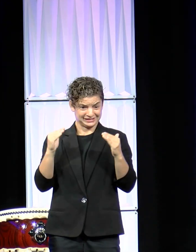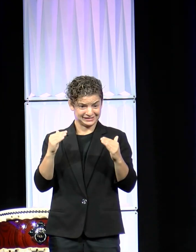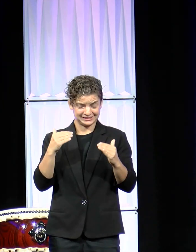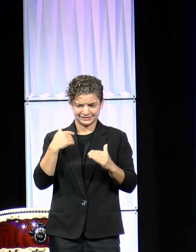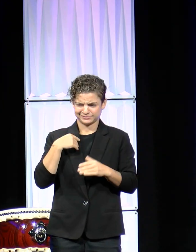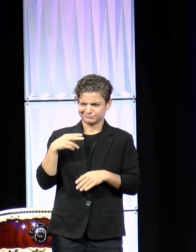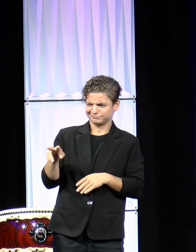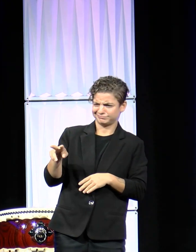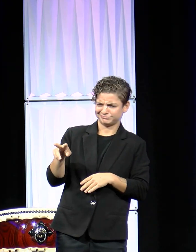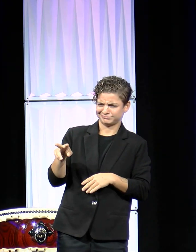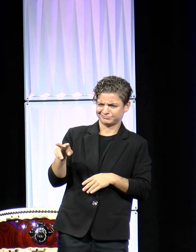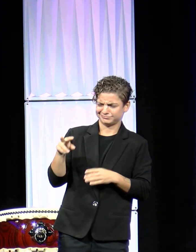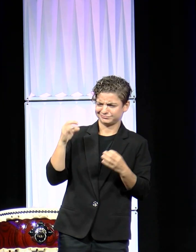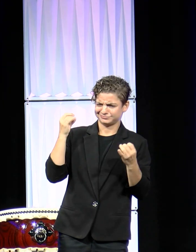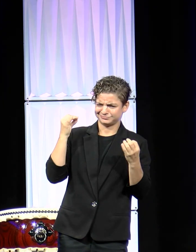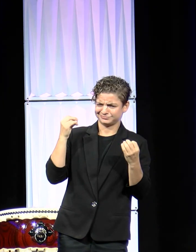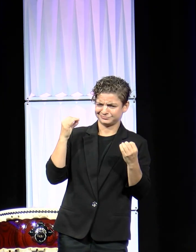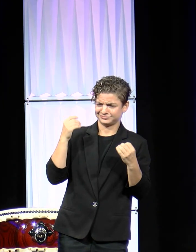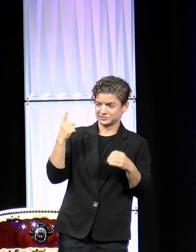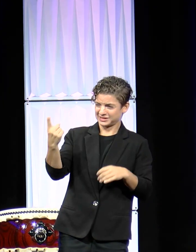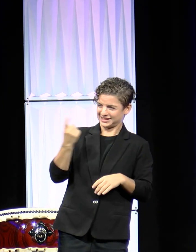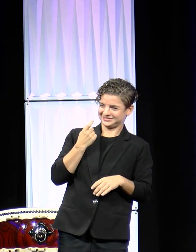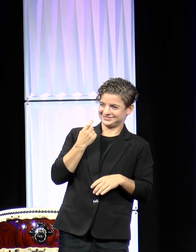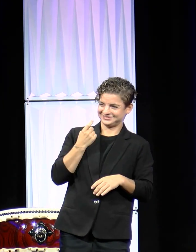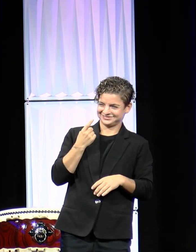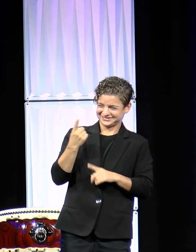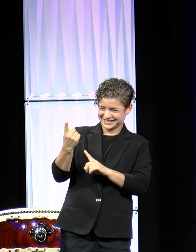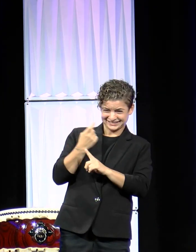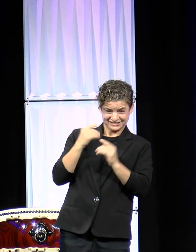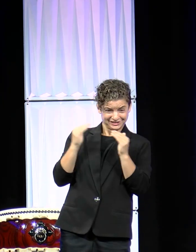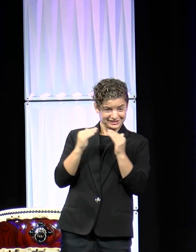question. I was taken aback.